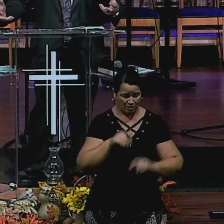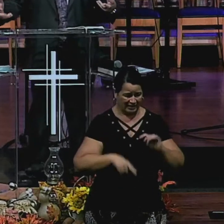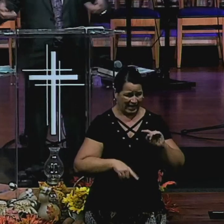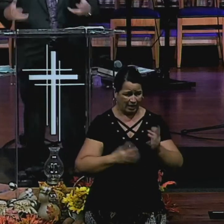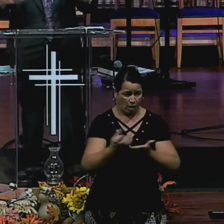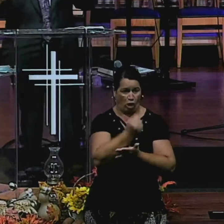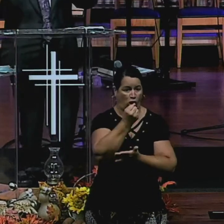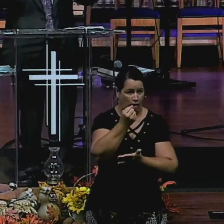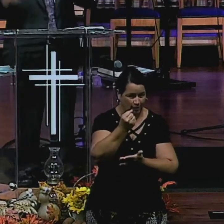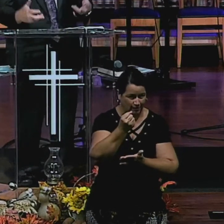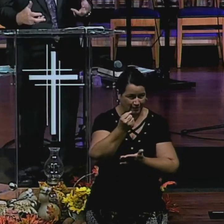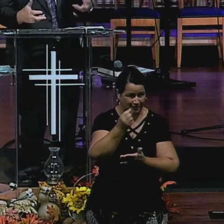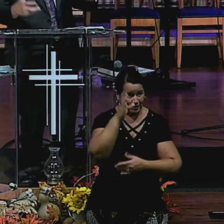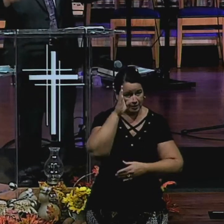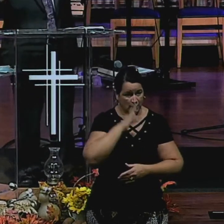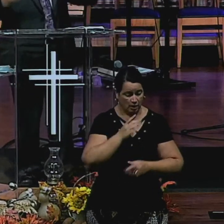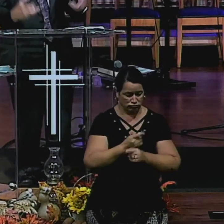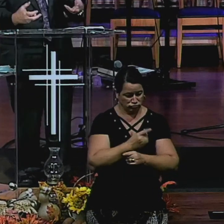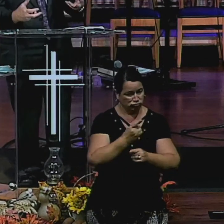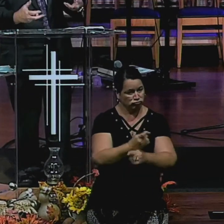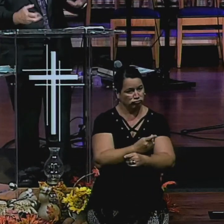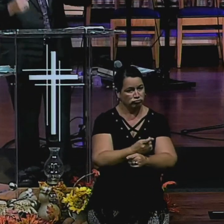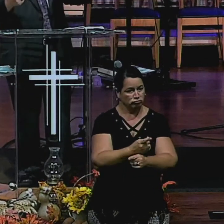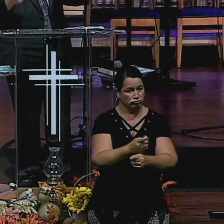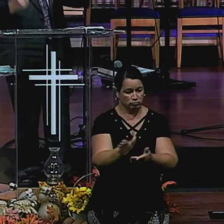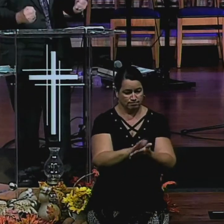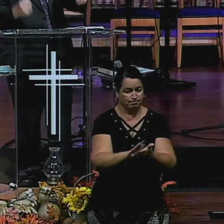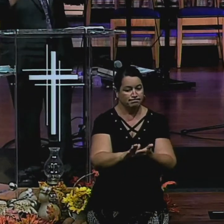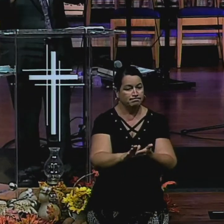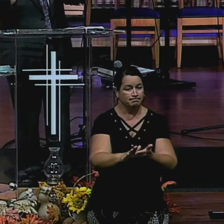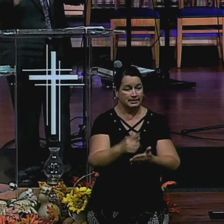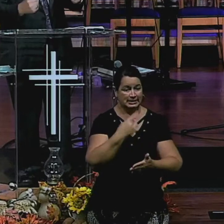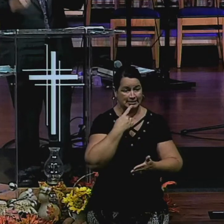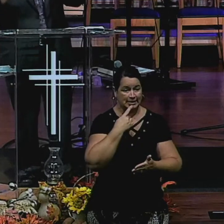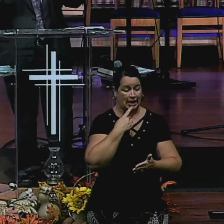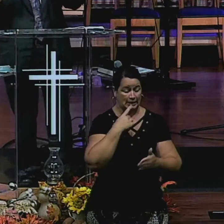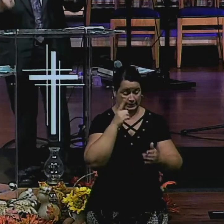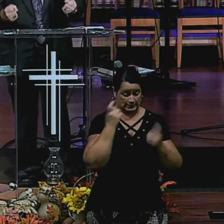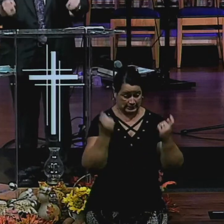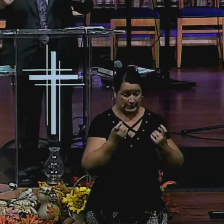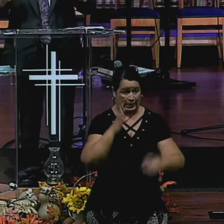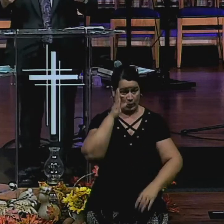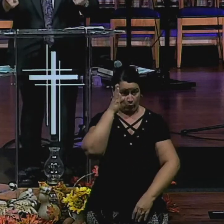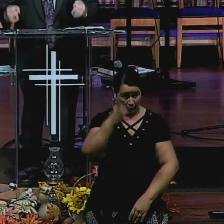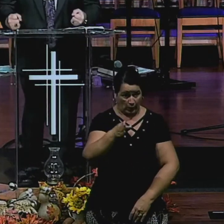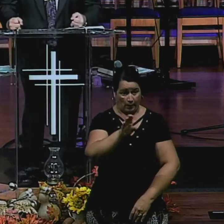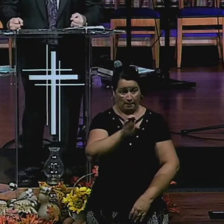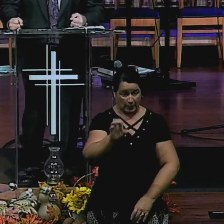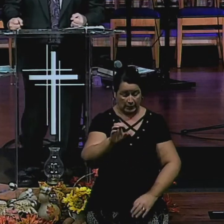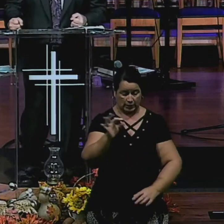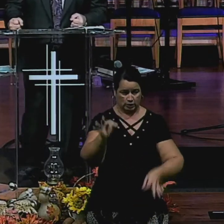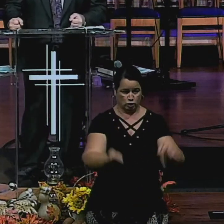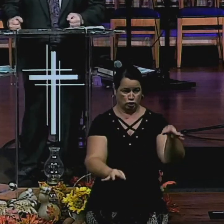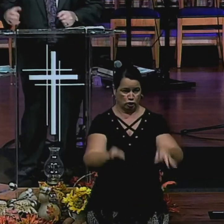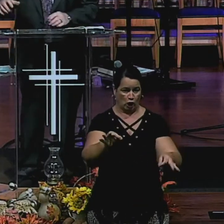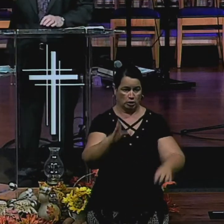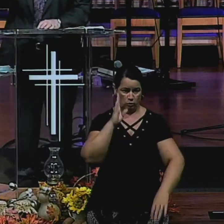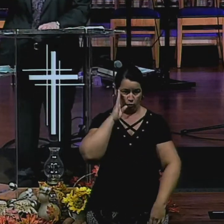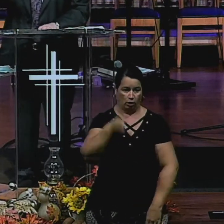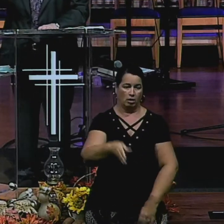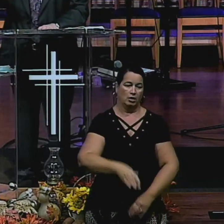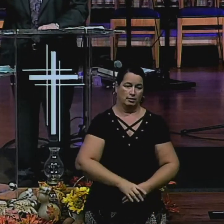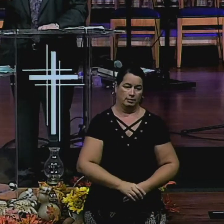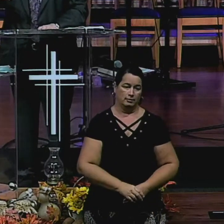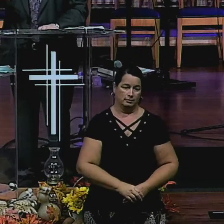God. God has righteously decreed that sin will be judged. And so